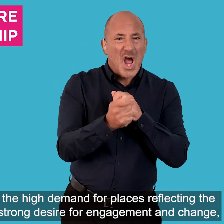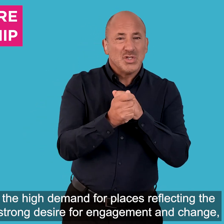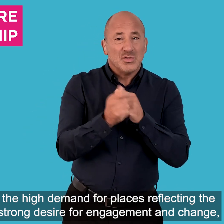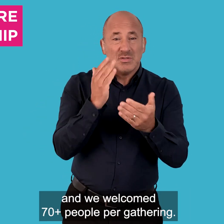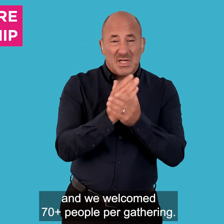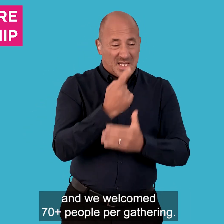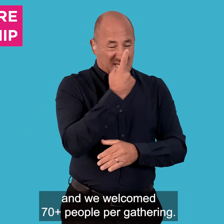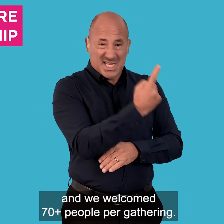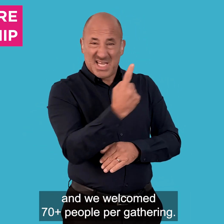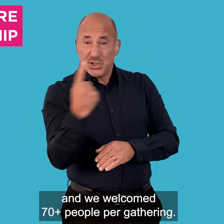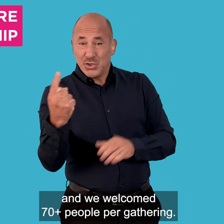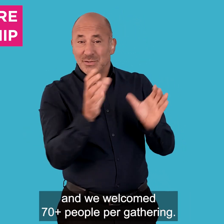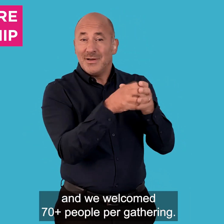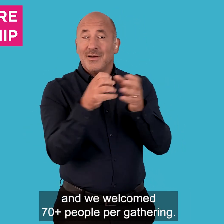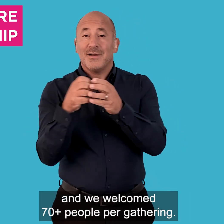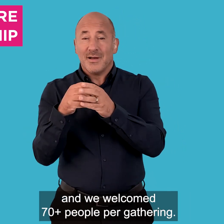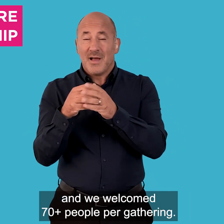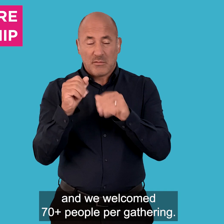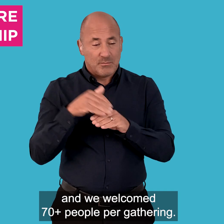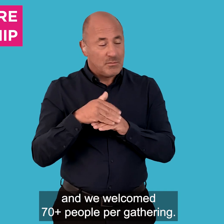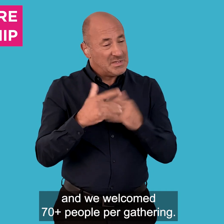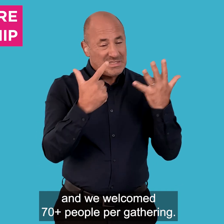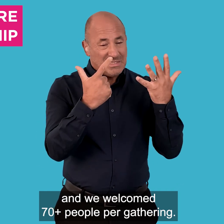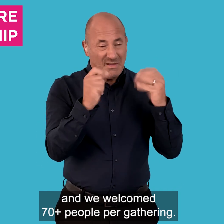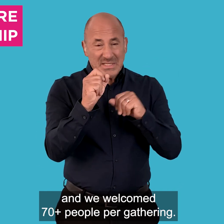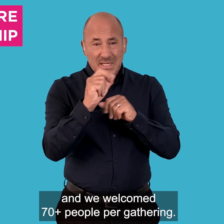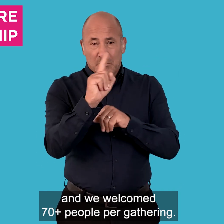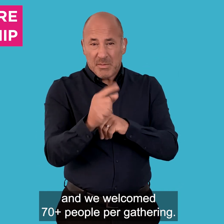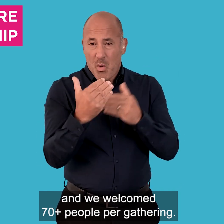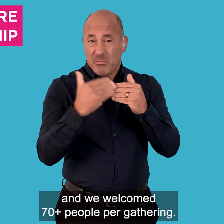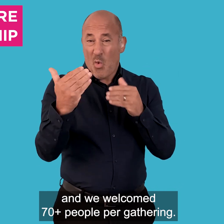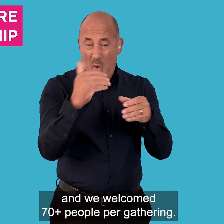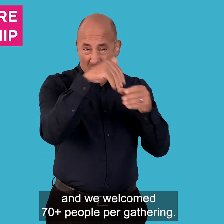for engagement and change, and we welcomed 70+ people per gathering.